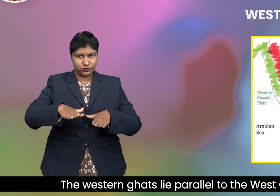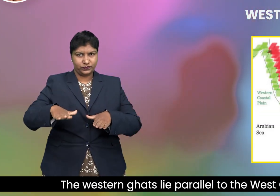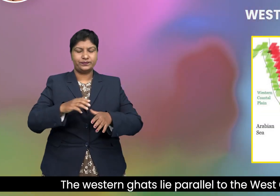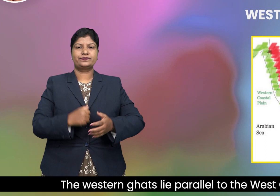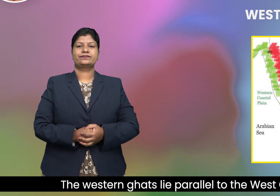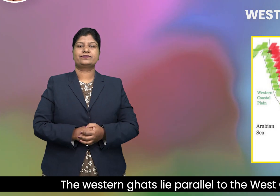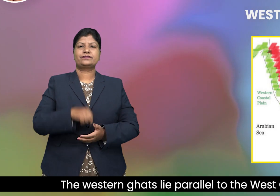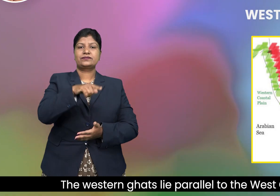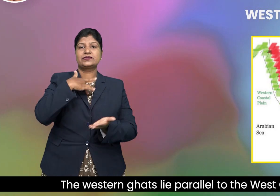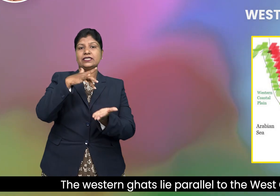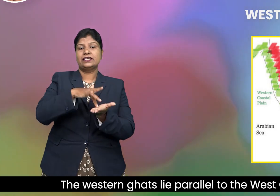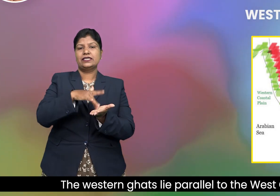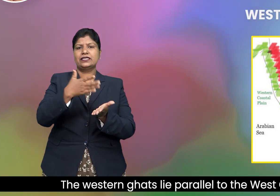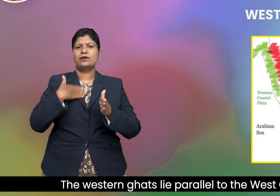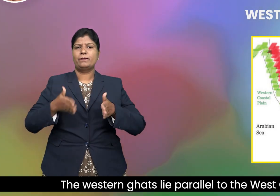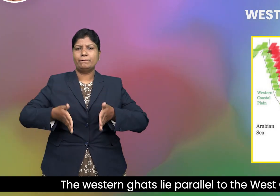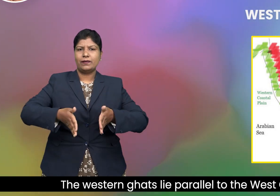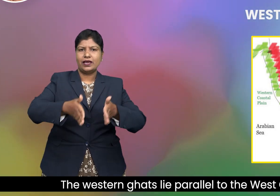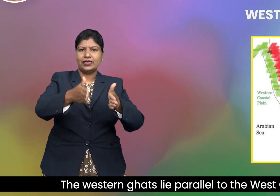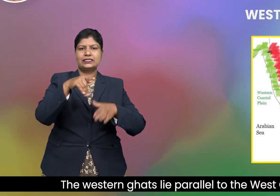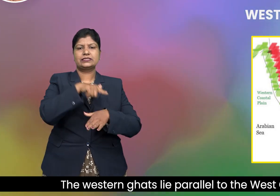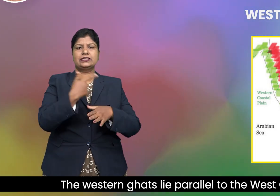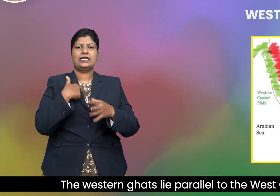lie parallel to the west coast